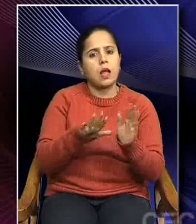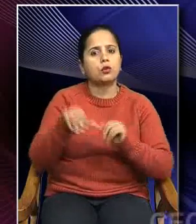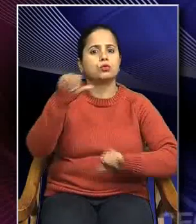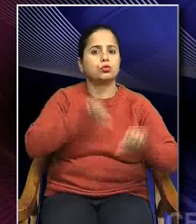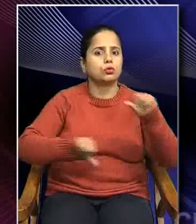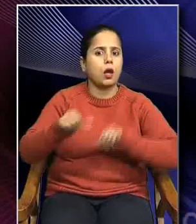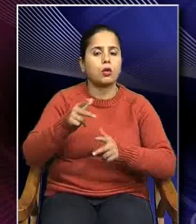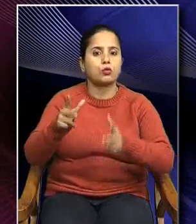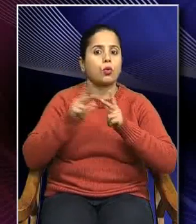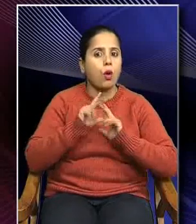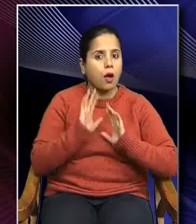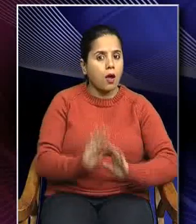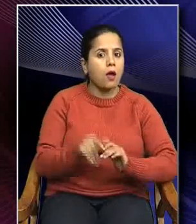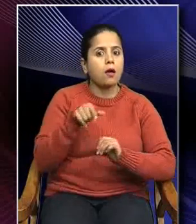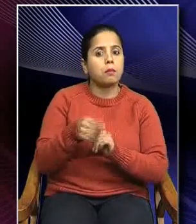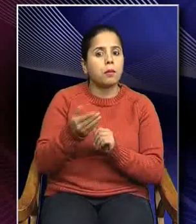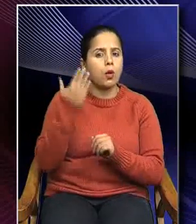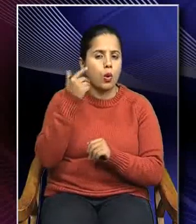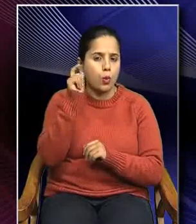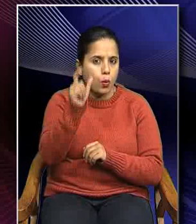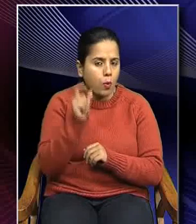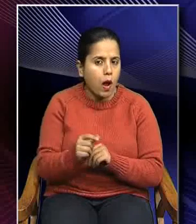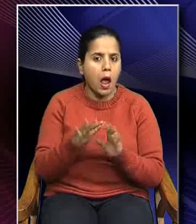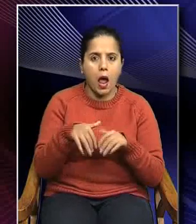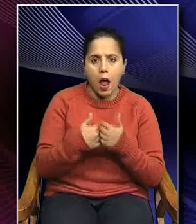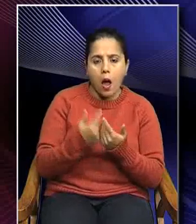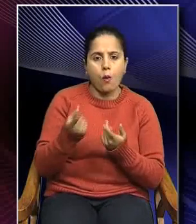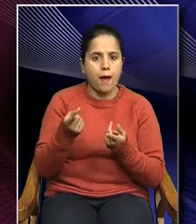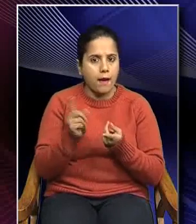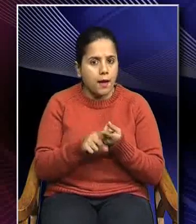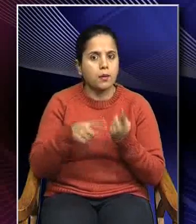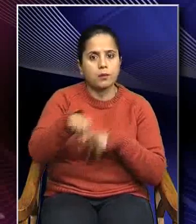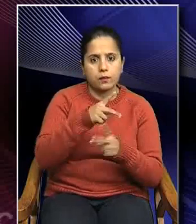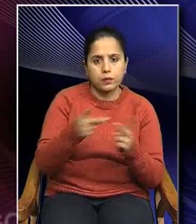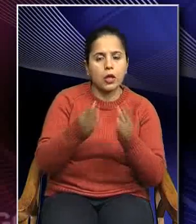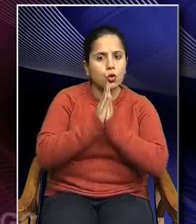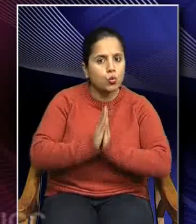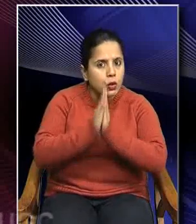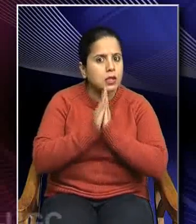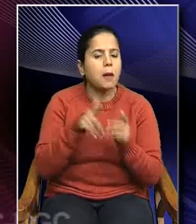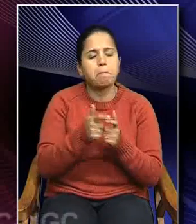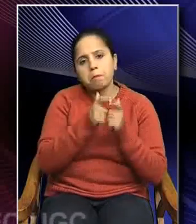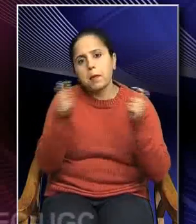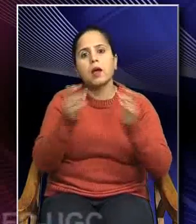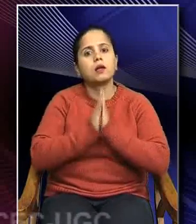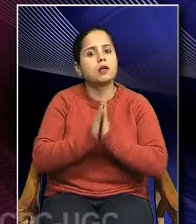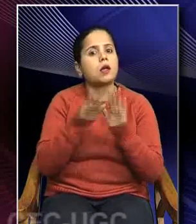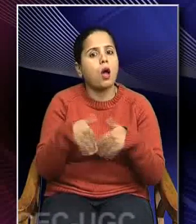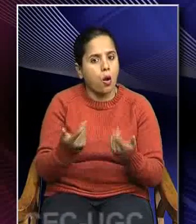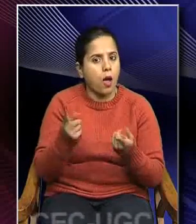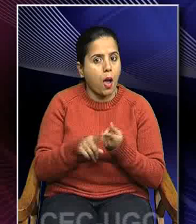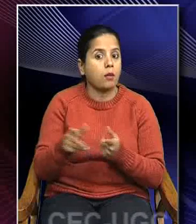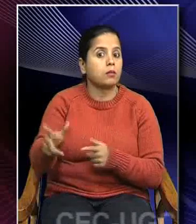told us in very empirical terms as to how these things happen. Religion, big religions, told